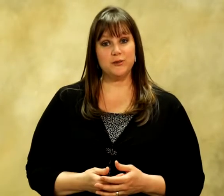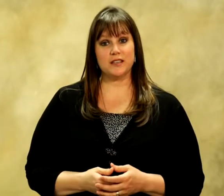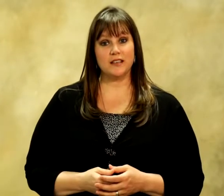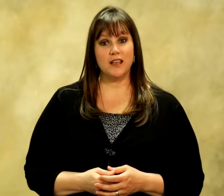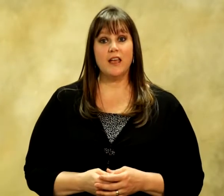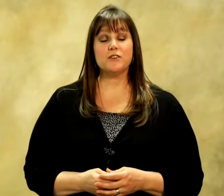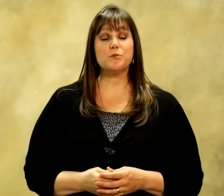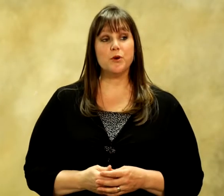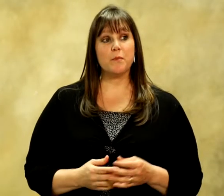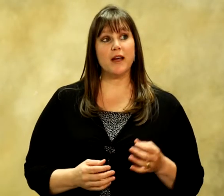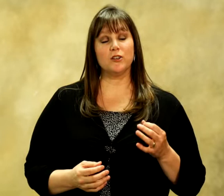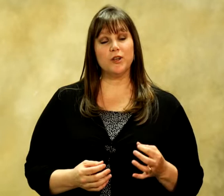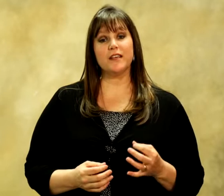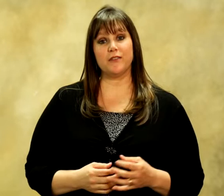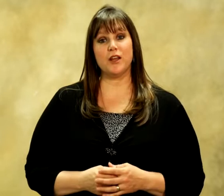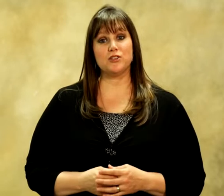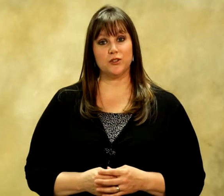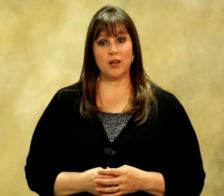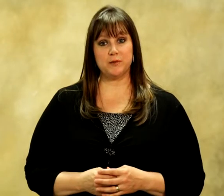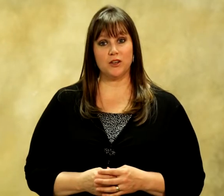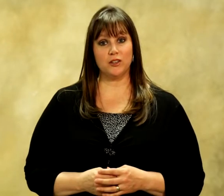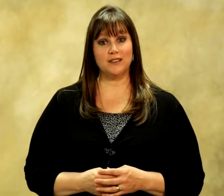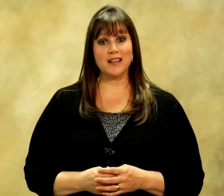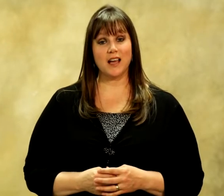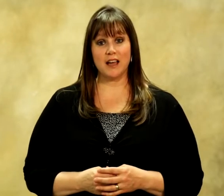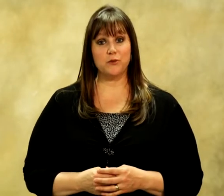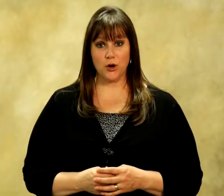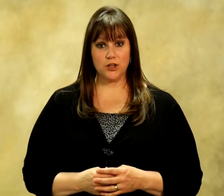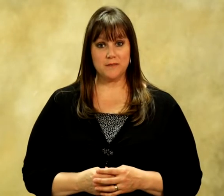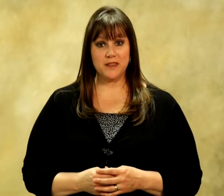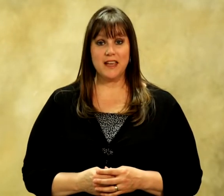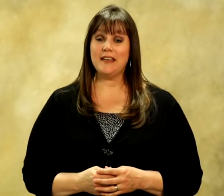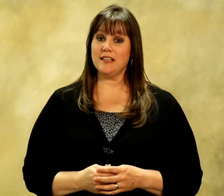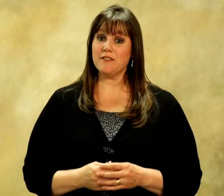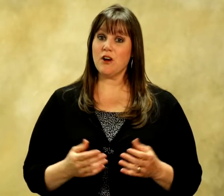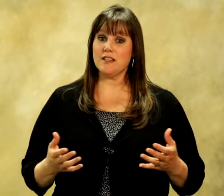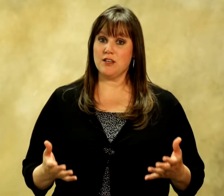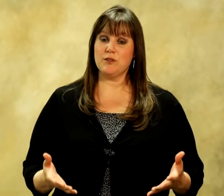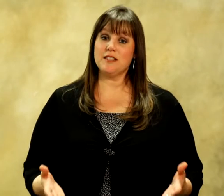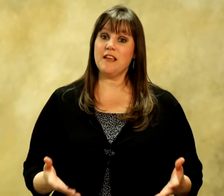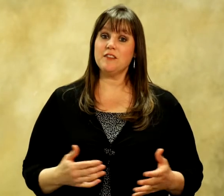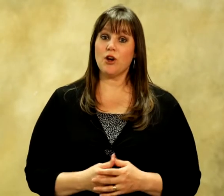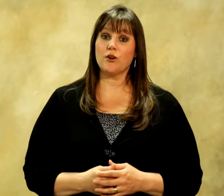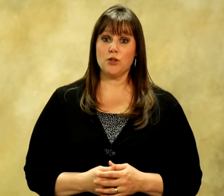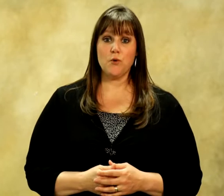this. There's a book by Gloria Gaither and Shirley Dobson called Let's Hide the Word. And in it, their idea was to take the song Do, Re,